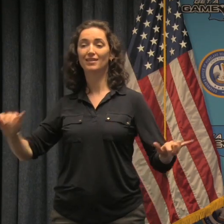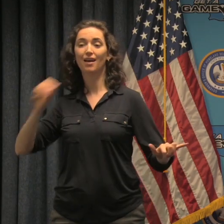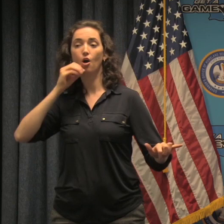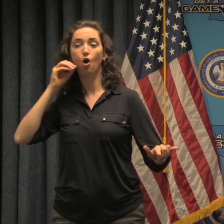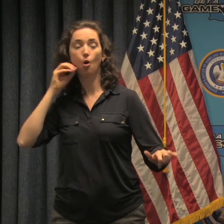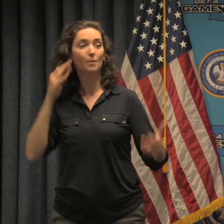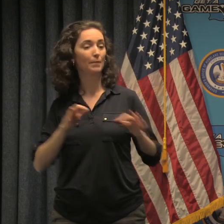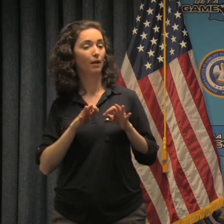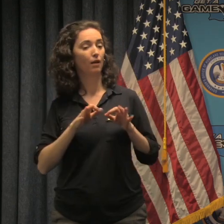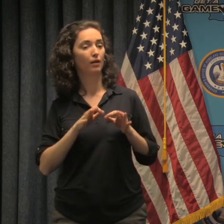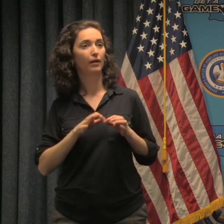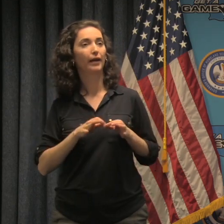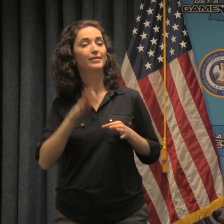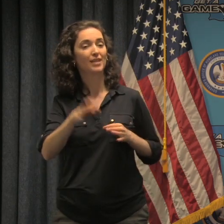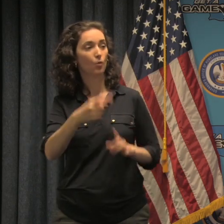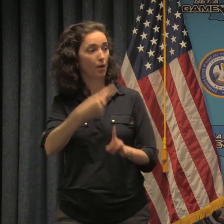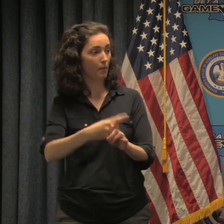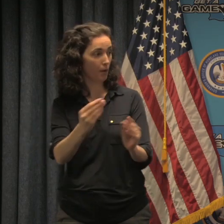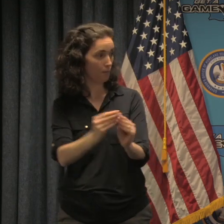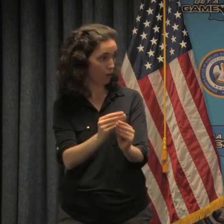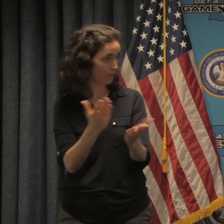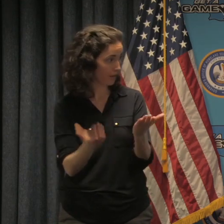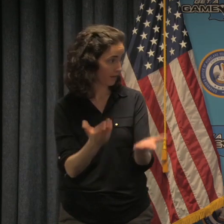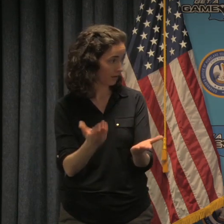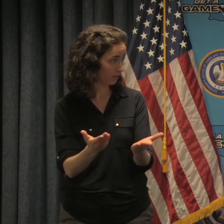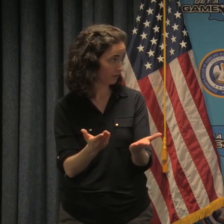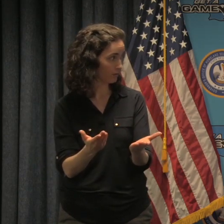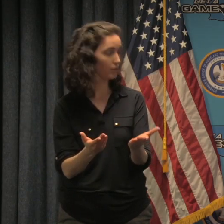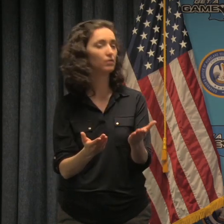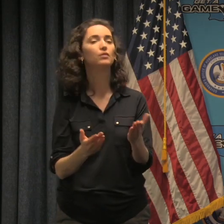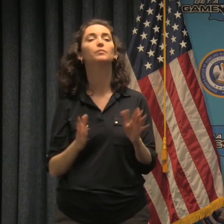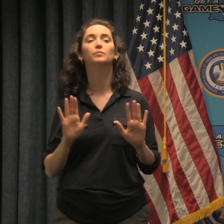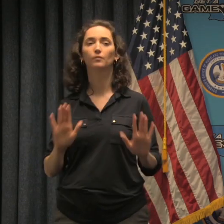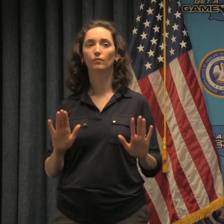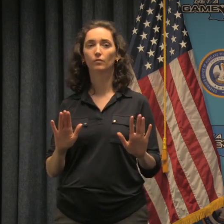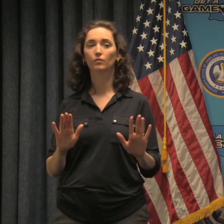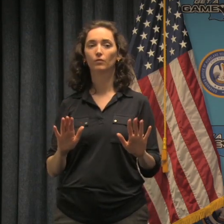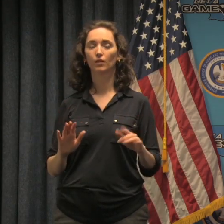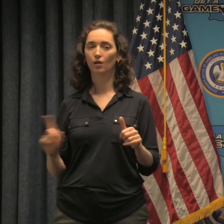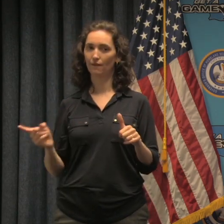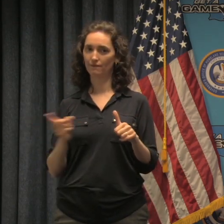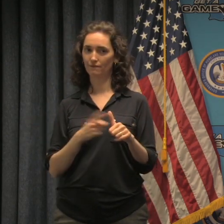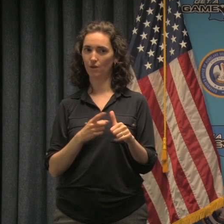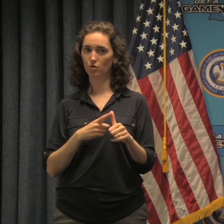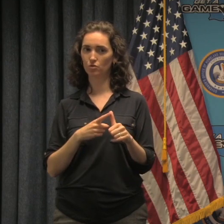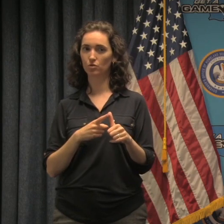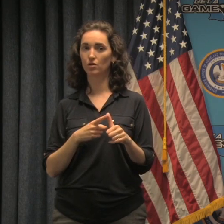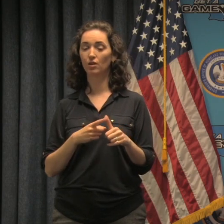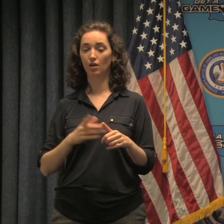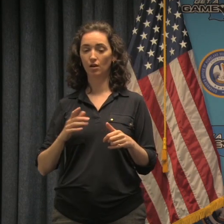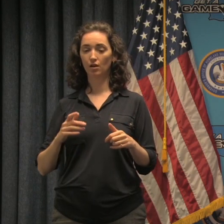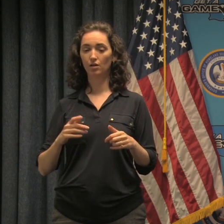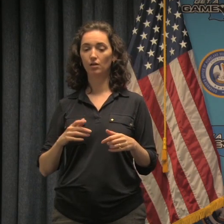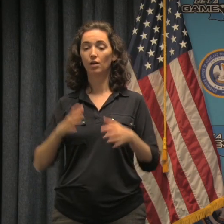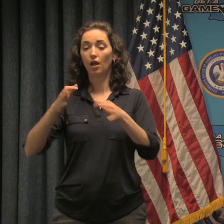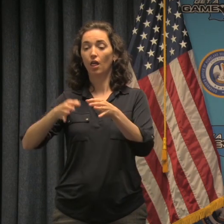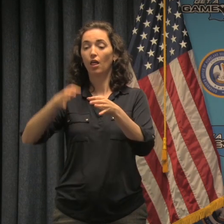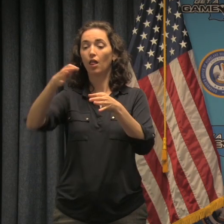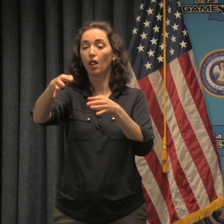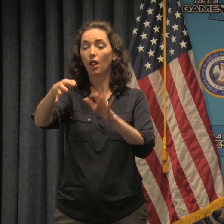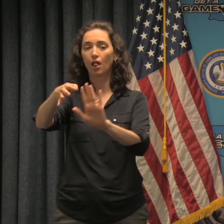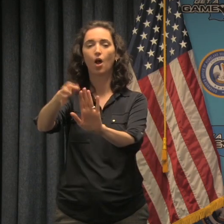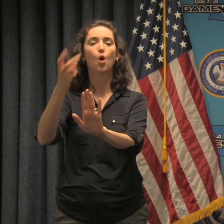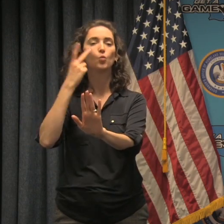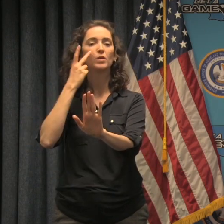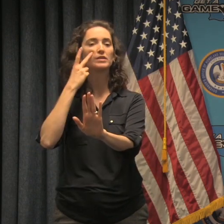for possibly another month? You know, first of all, we will cross the decision threshold about expanding when we get there.